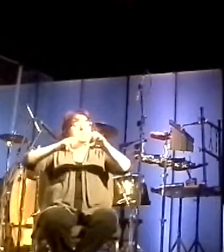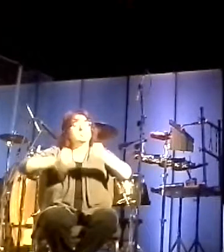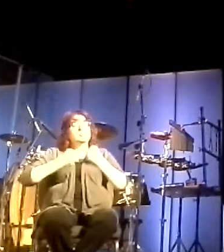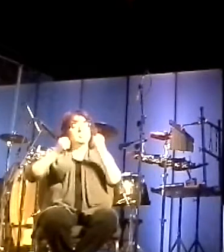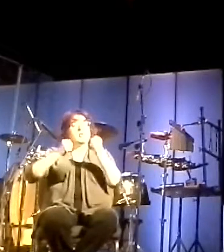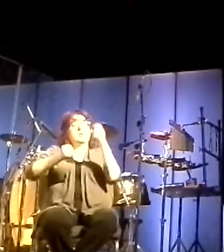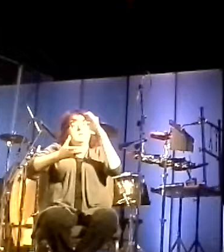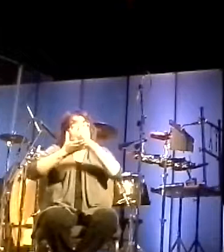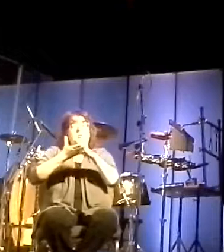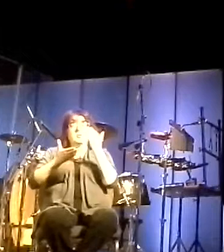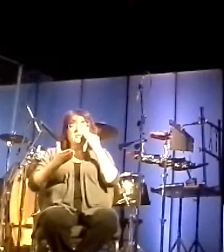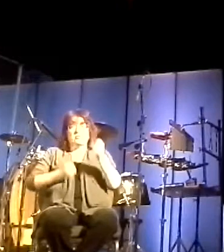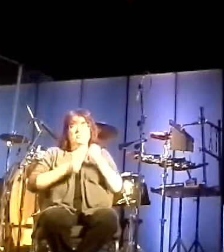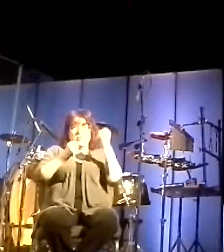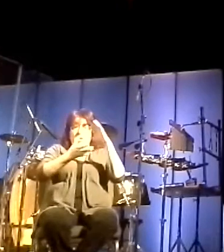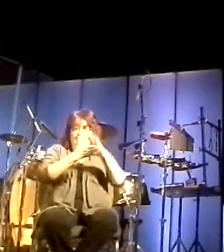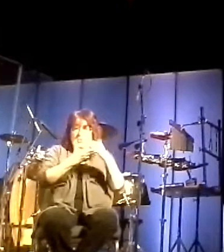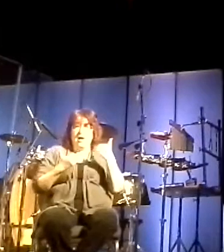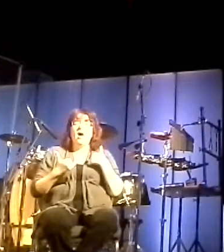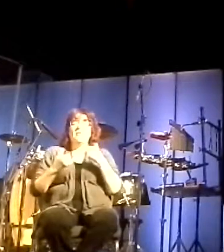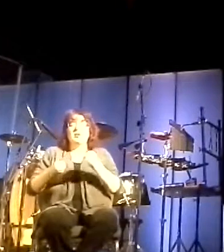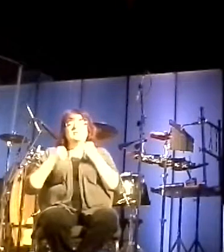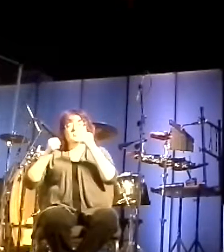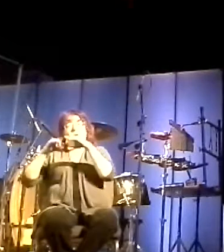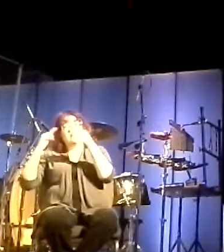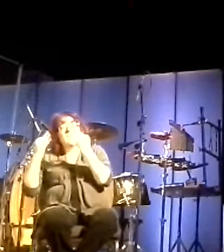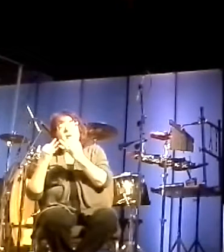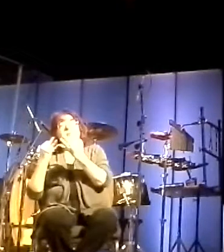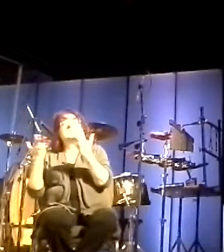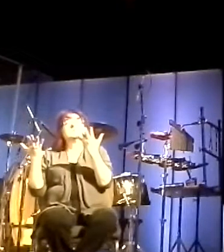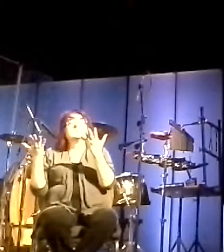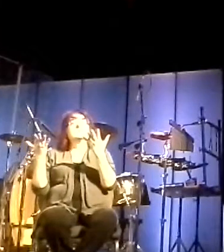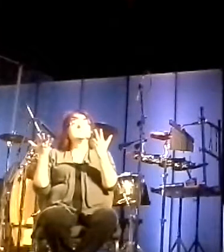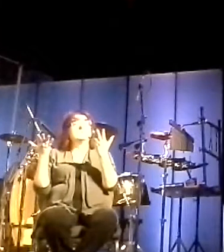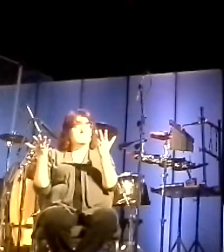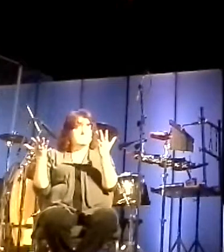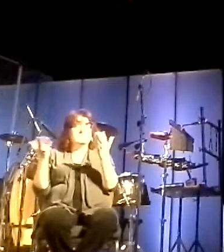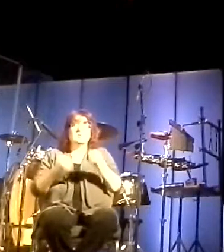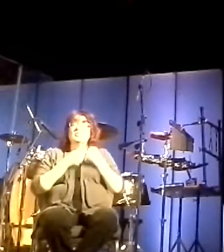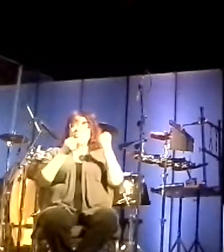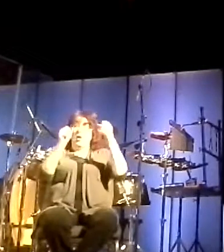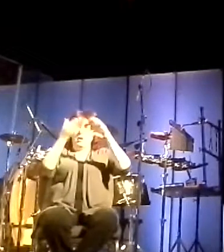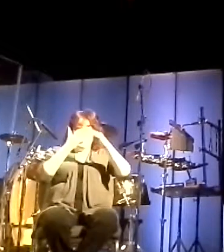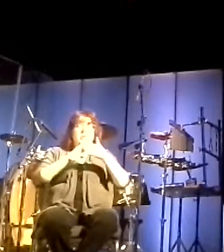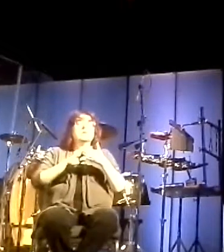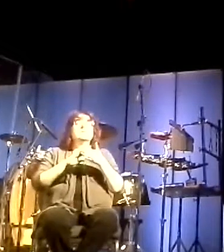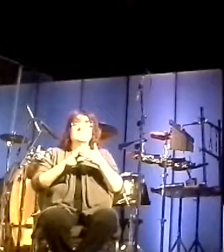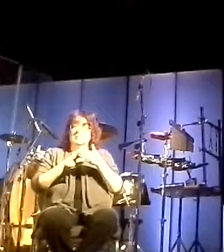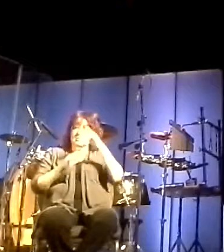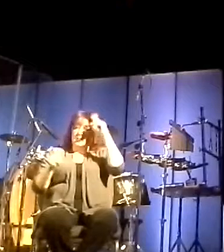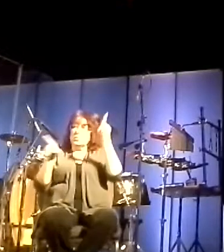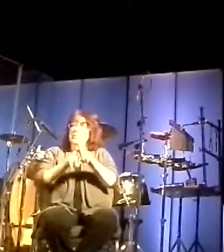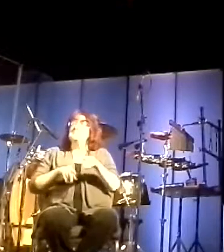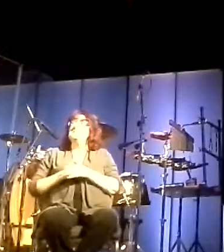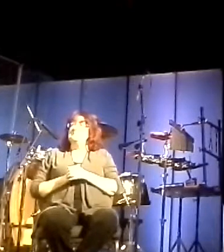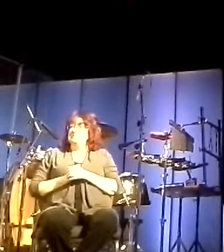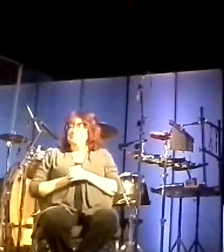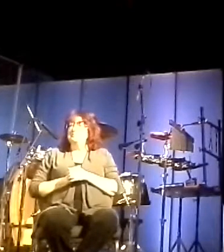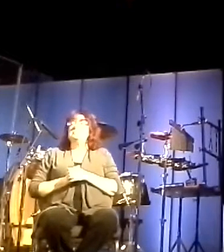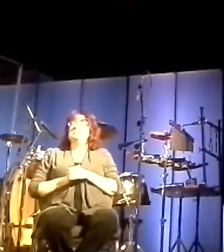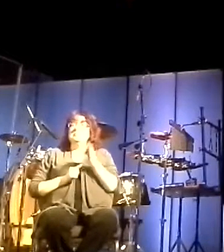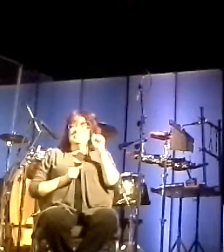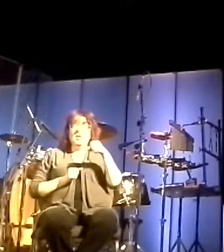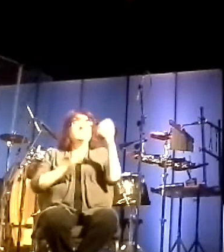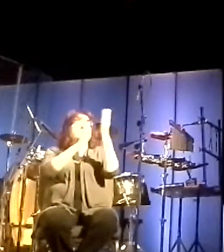strengthen marriages, because we know if we have strong marriages, we have strong families, we have strong communities. Amen?